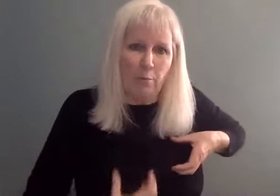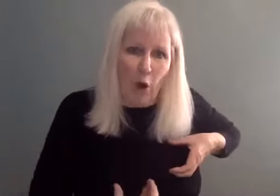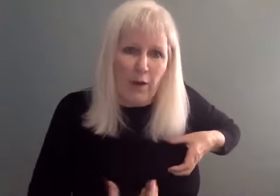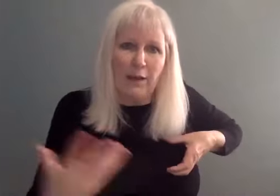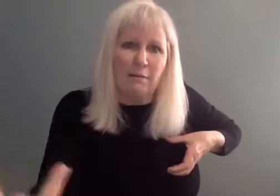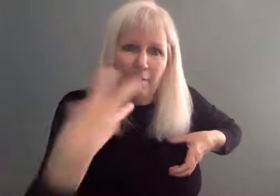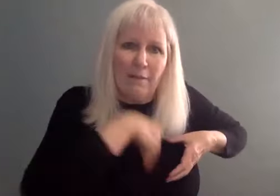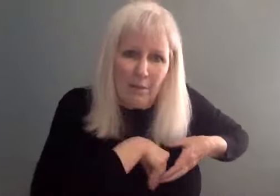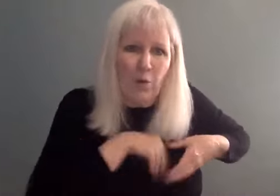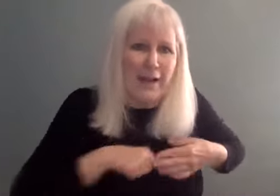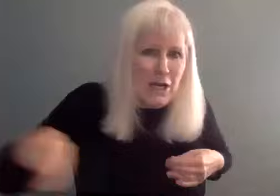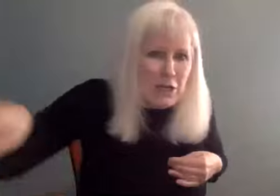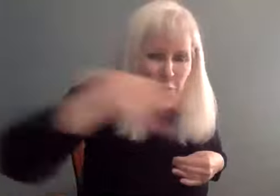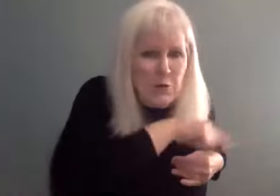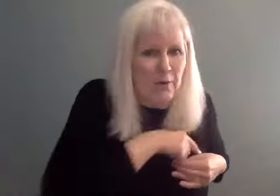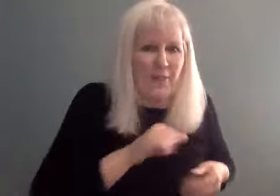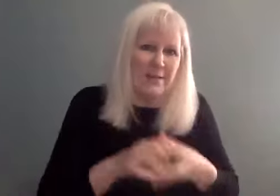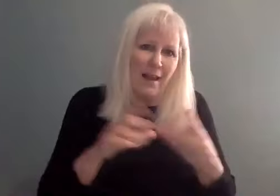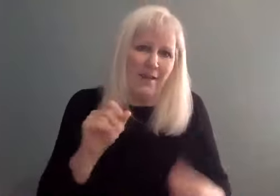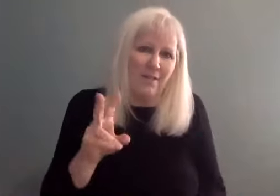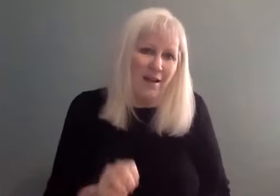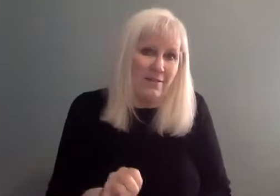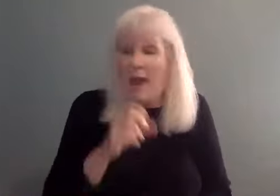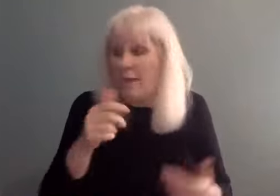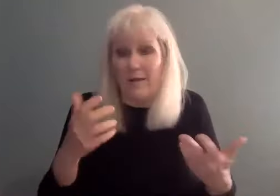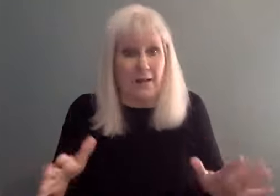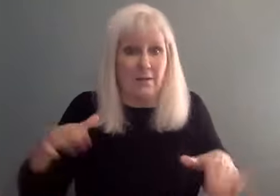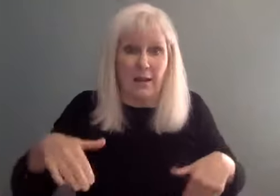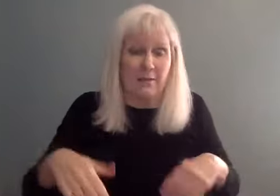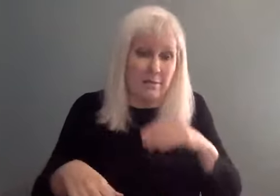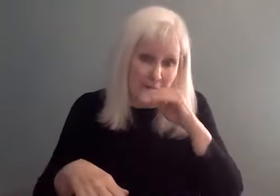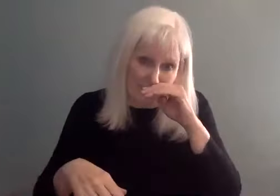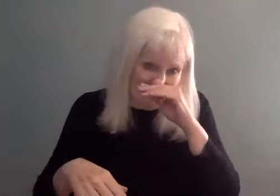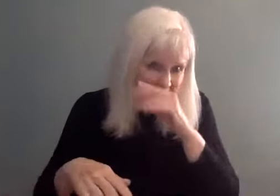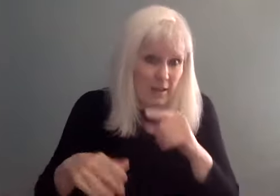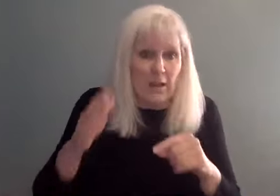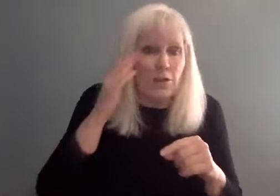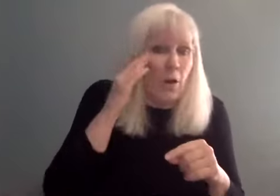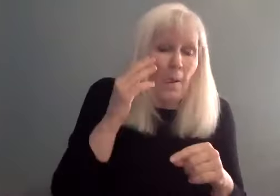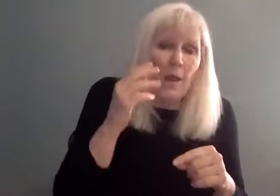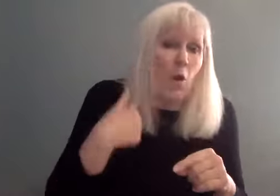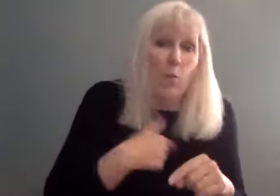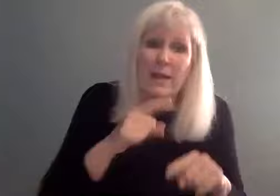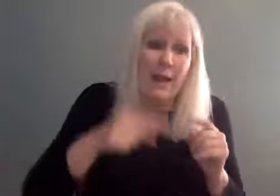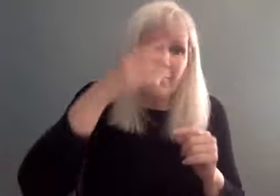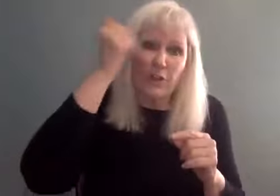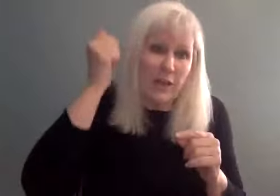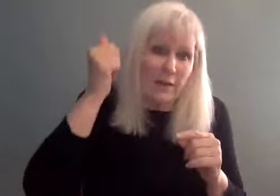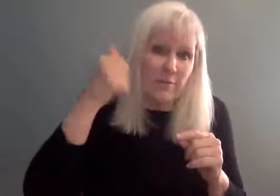of love to give. I'm not done yet. As Don Pritz said, we can't forget the newcomer. And